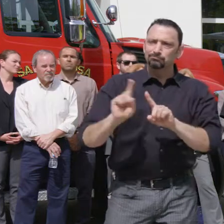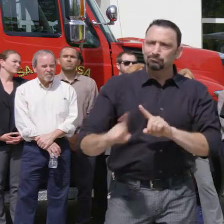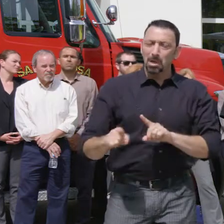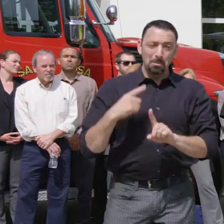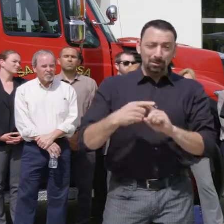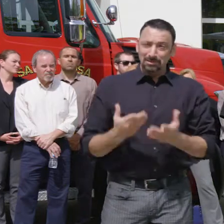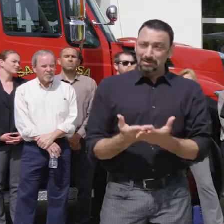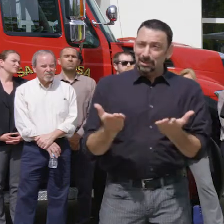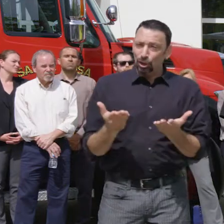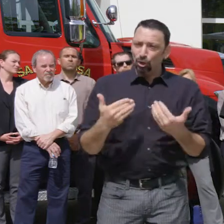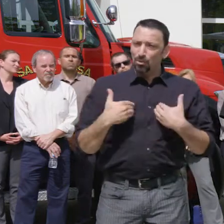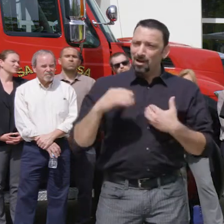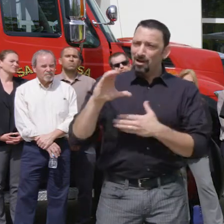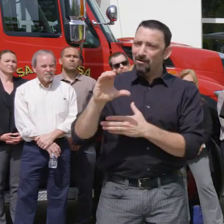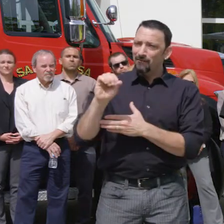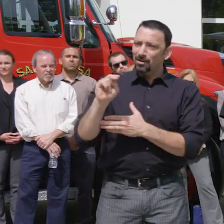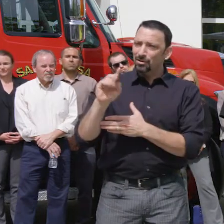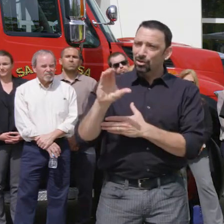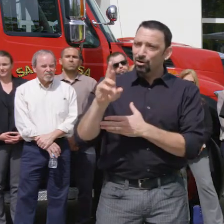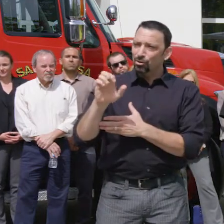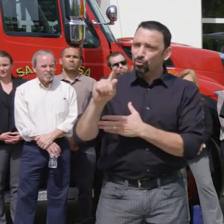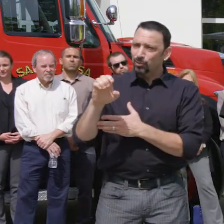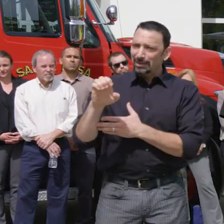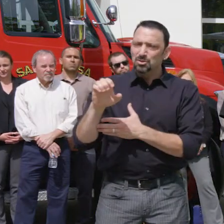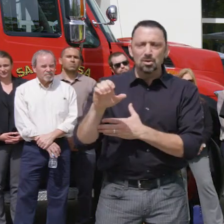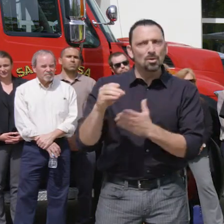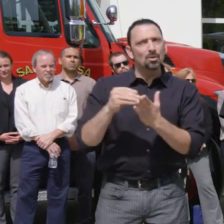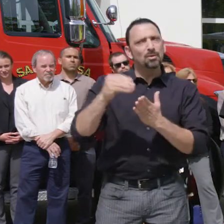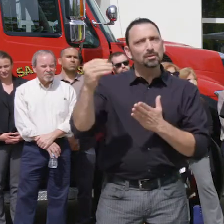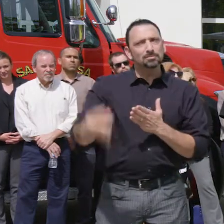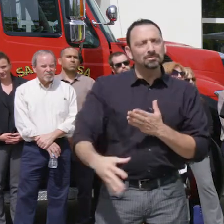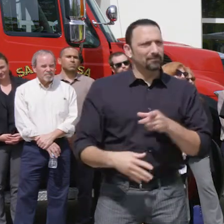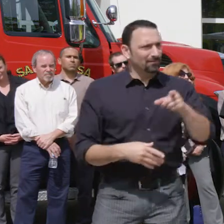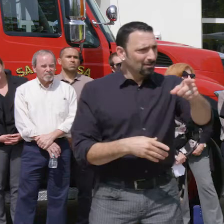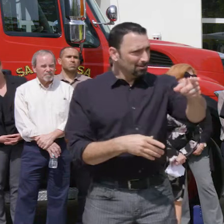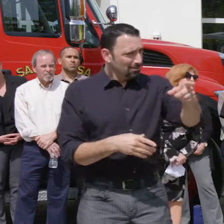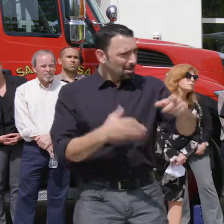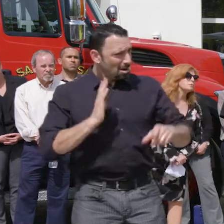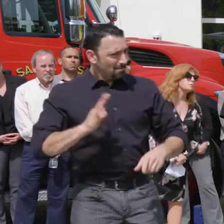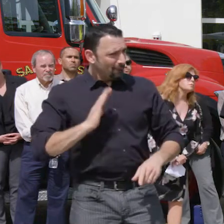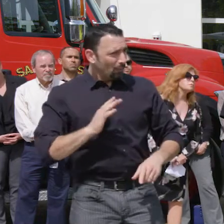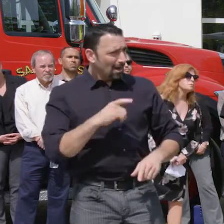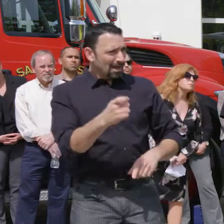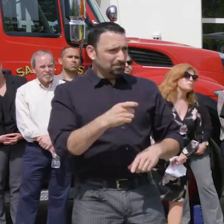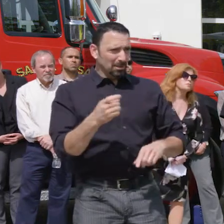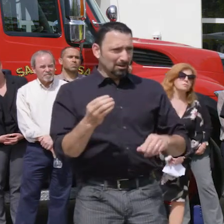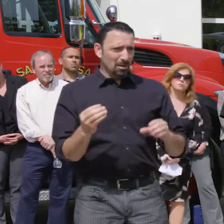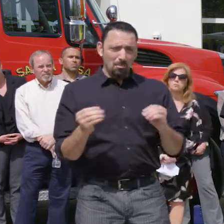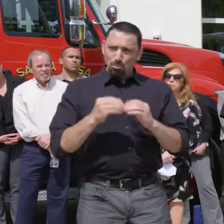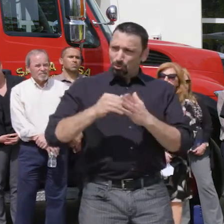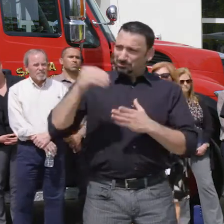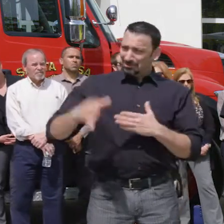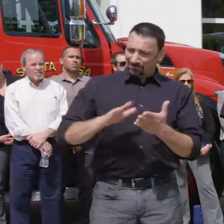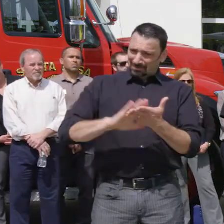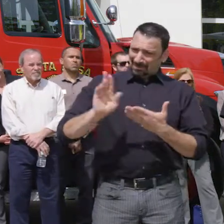things add cost to it as well. Has there ever been a higher price tag on a cleanup?